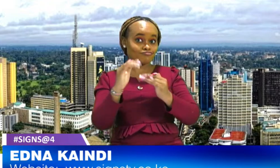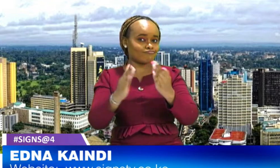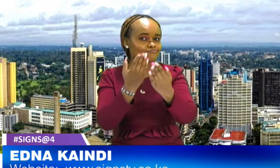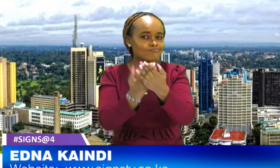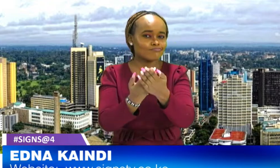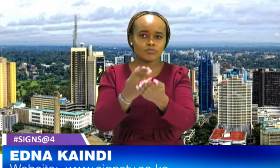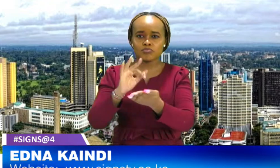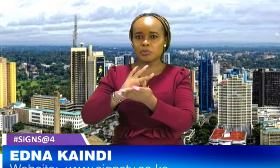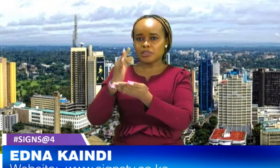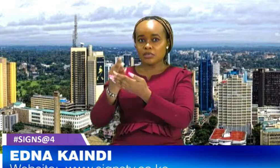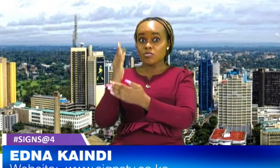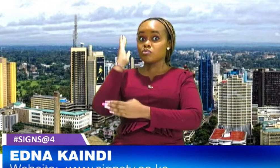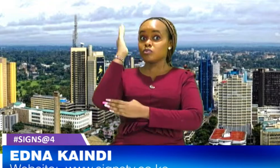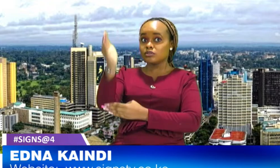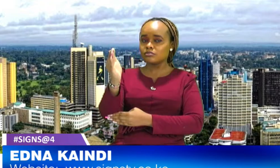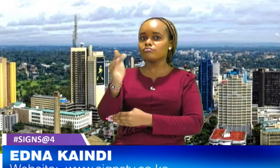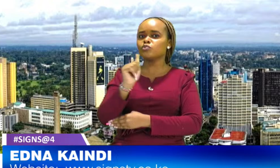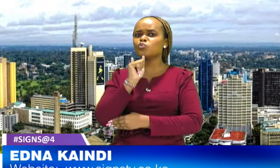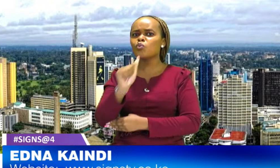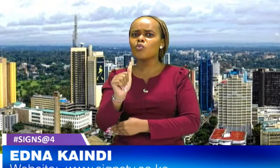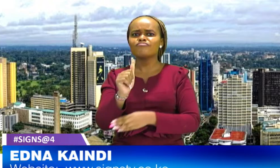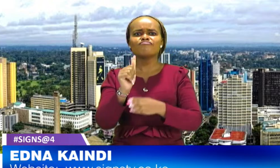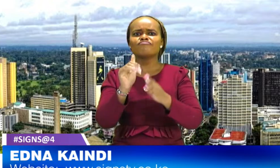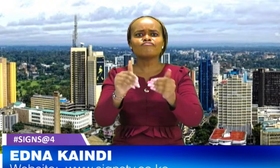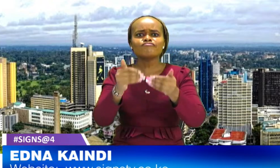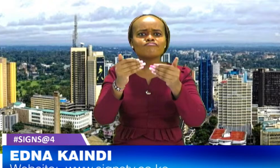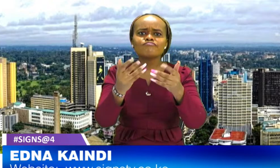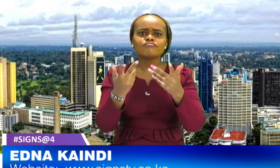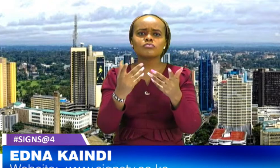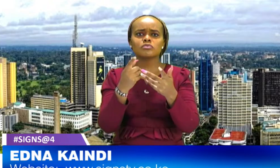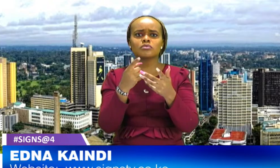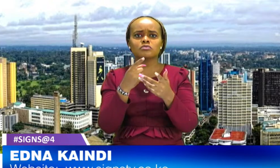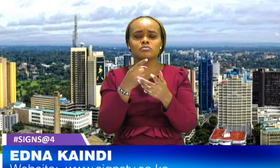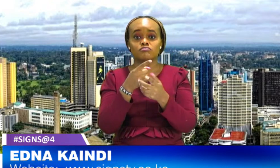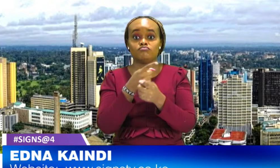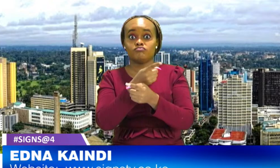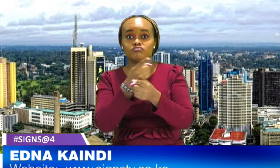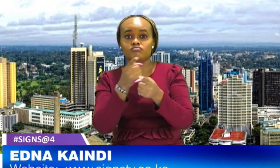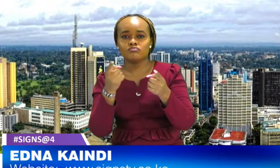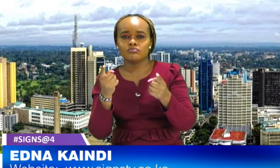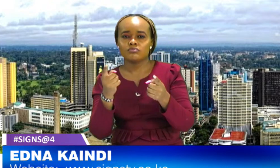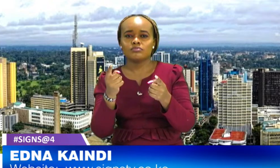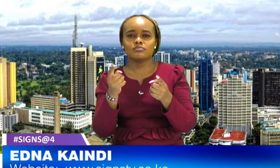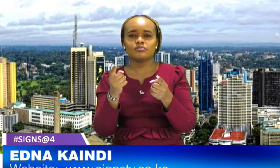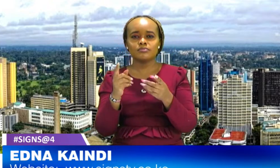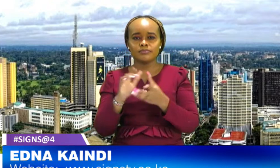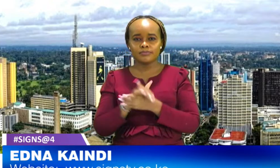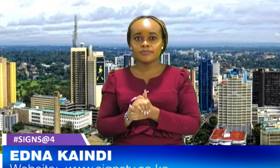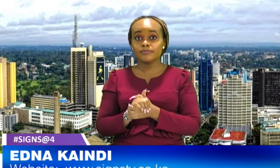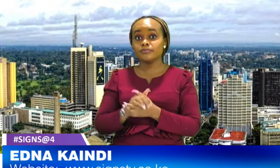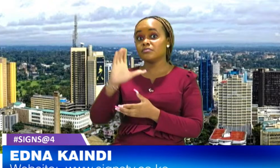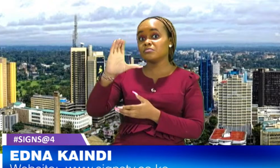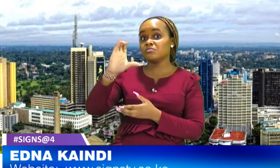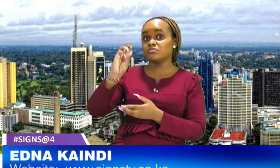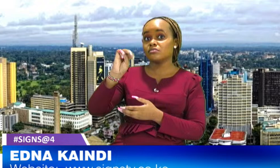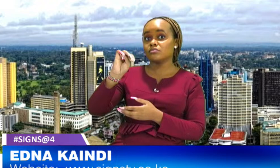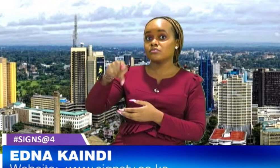on Wednesday, noted that the new proposed fund will not offer them the comprehensive services that